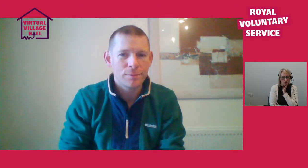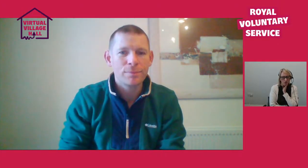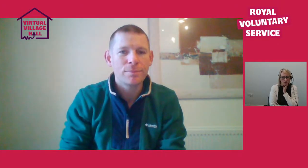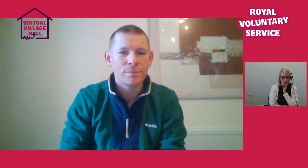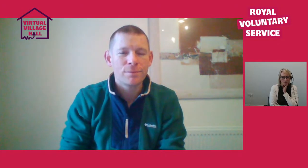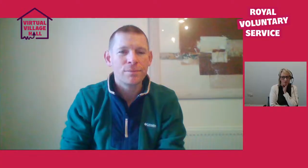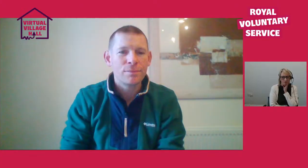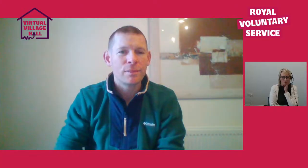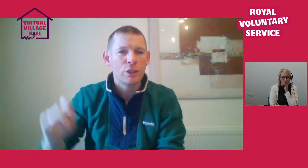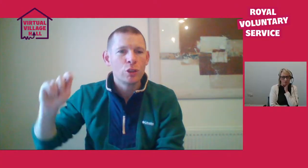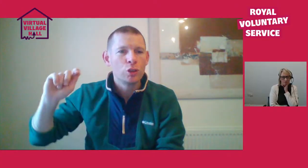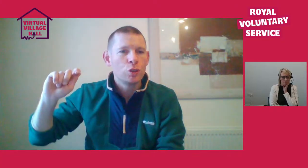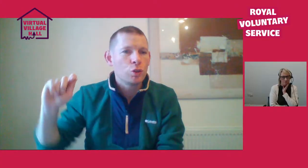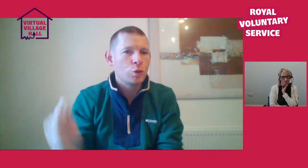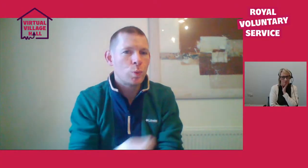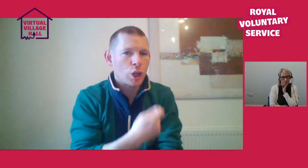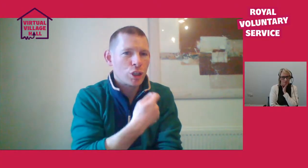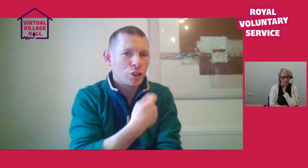squash,